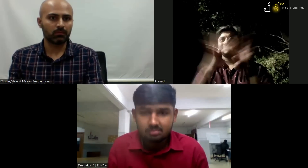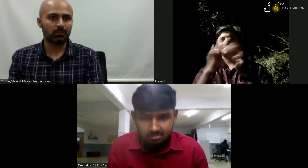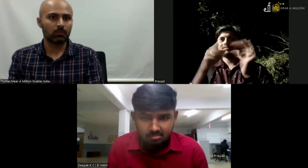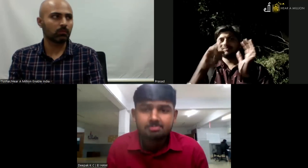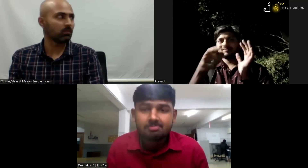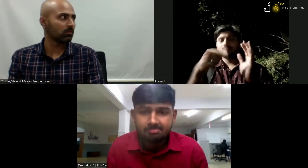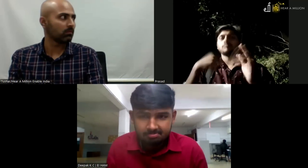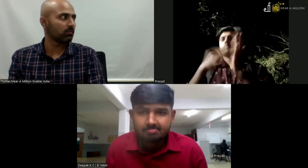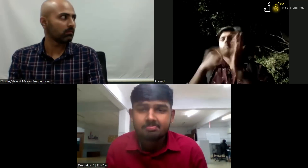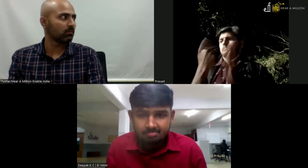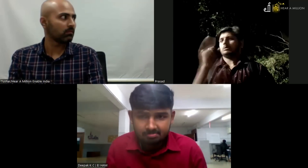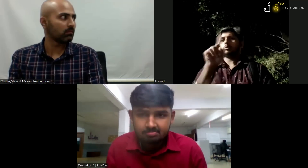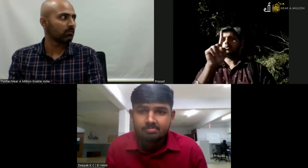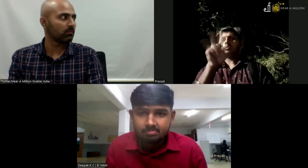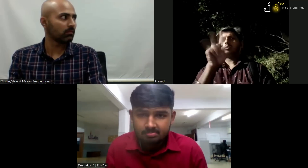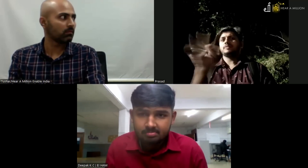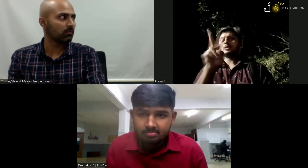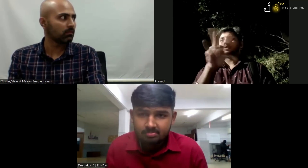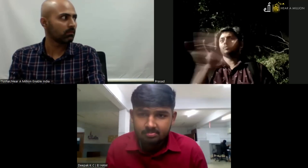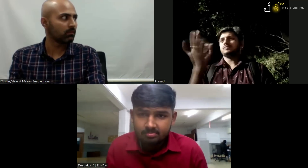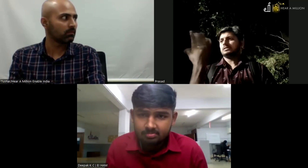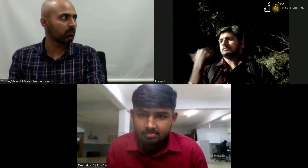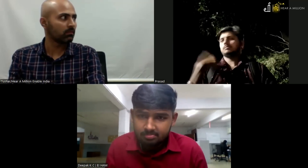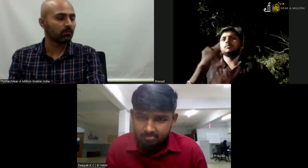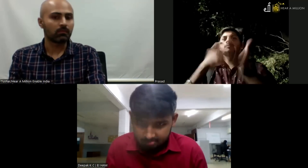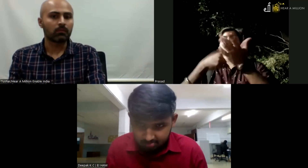So the issue is that